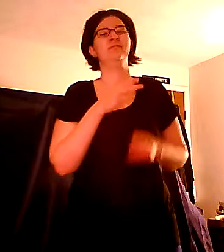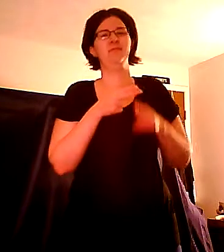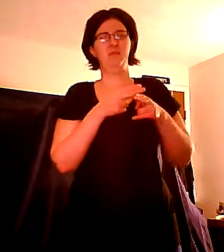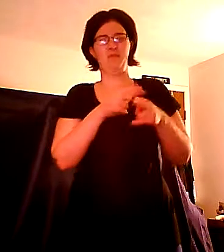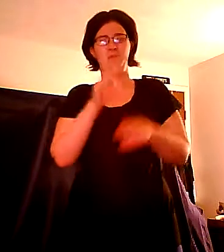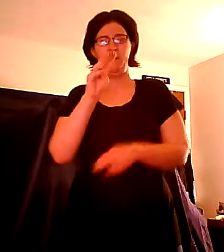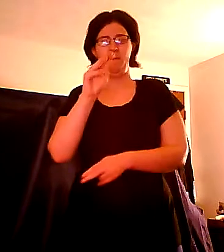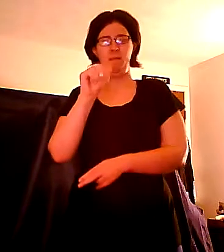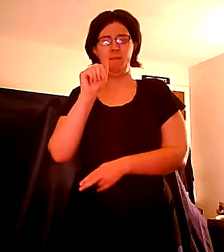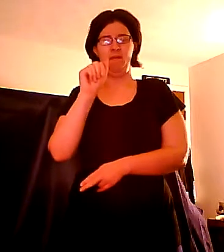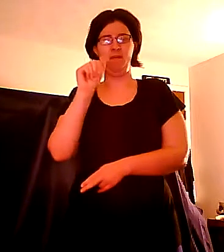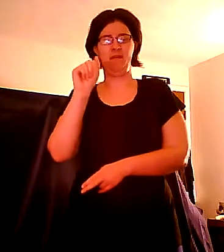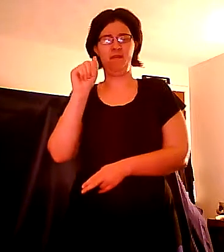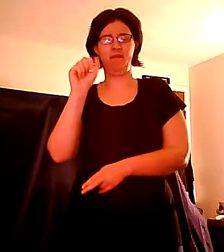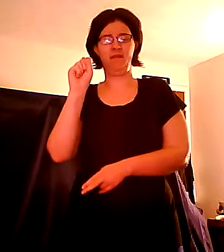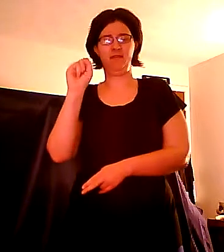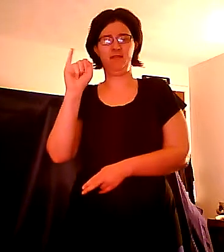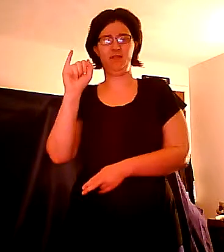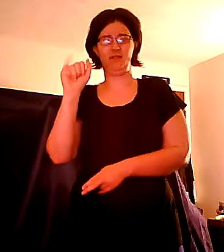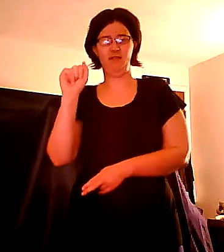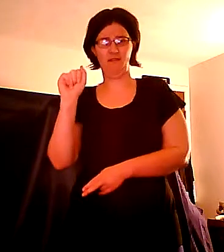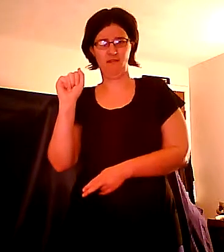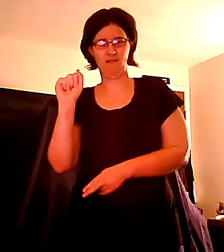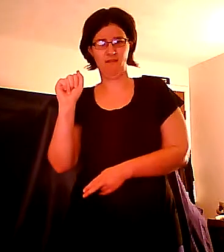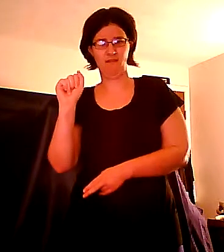call them? I'm actually one of them.